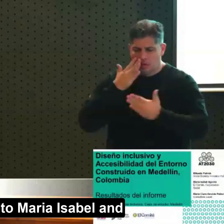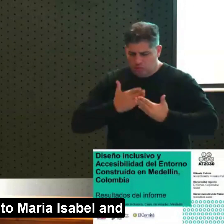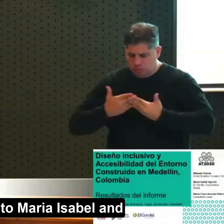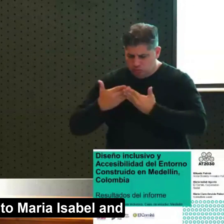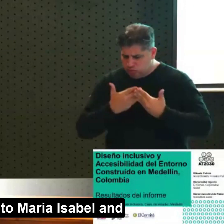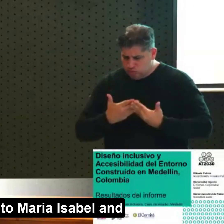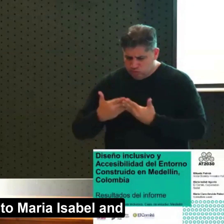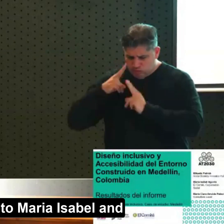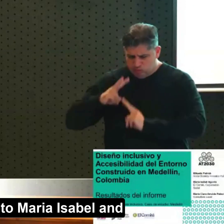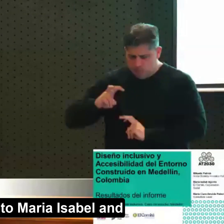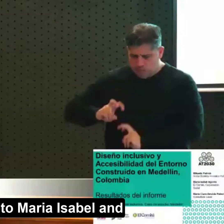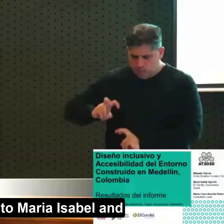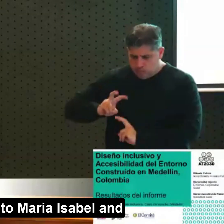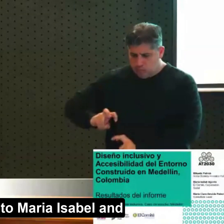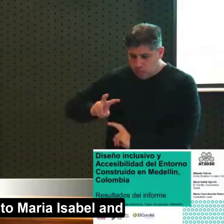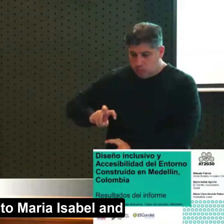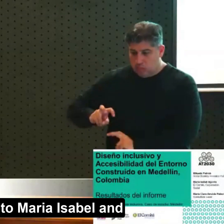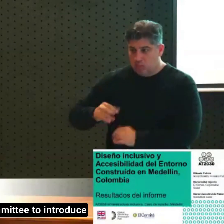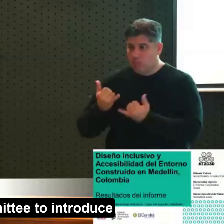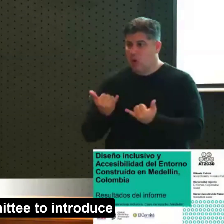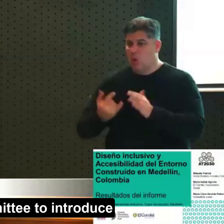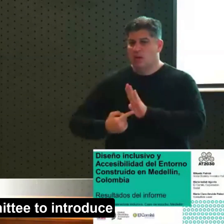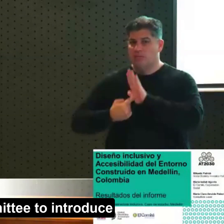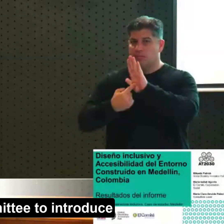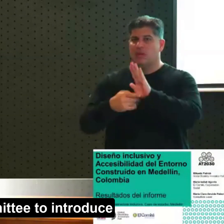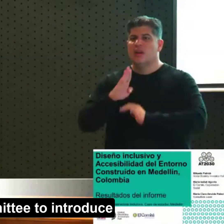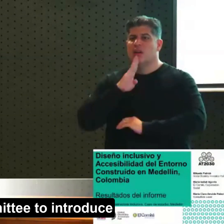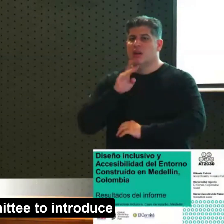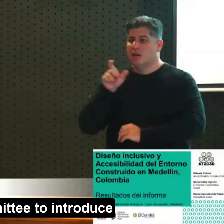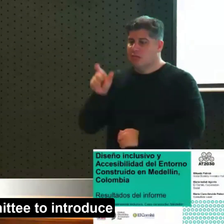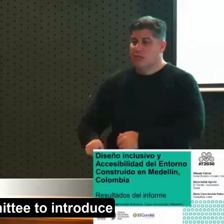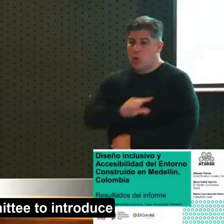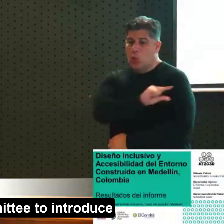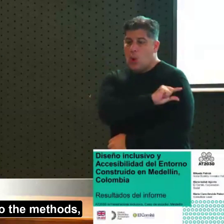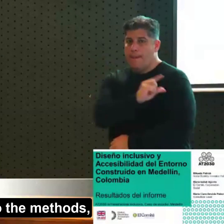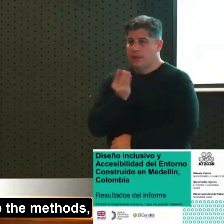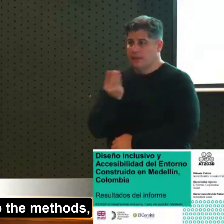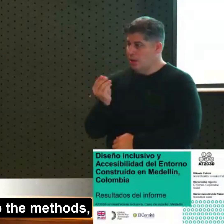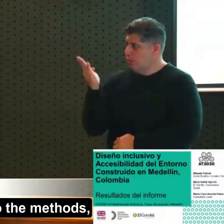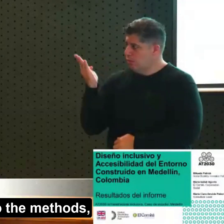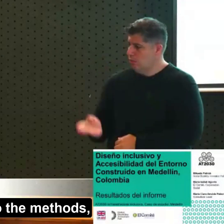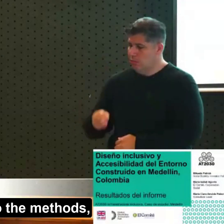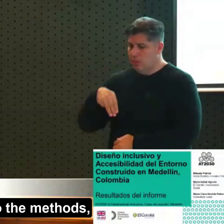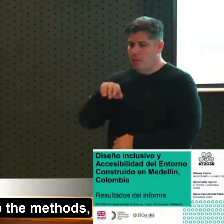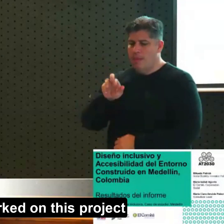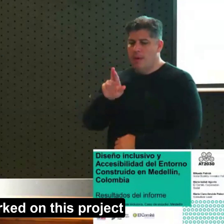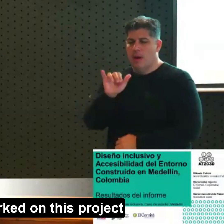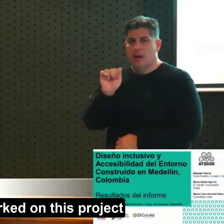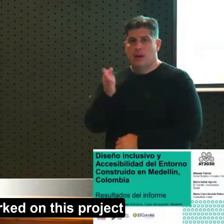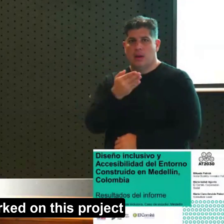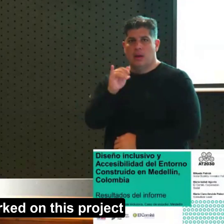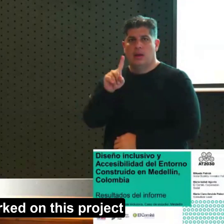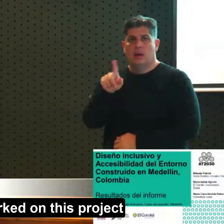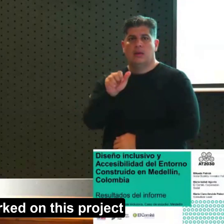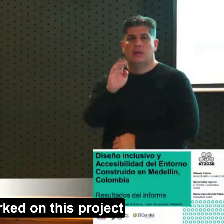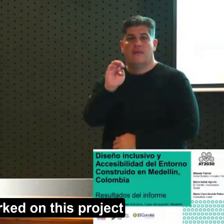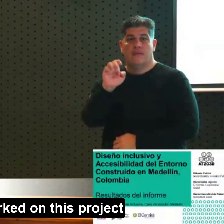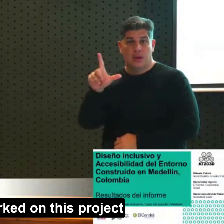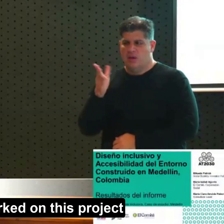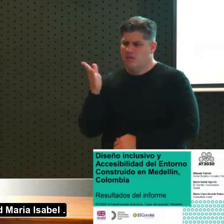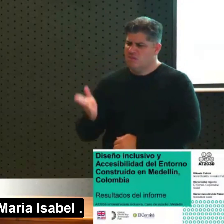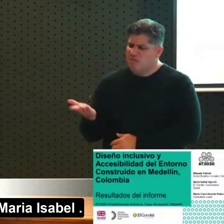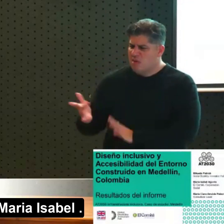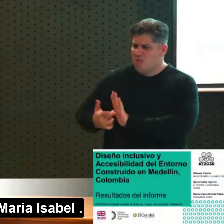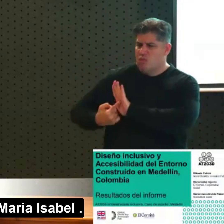go directly to Maria Isabel from the committee to introduce you to the methods, how we worked on